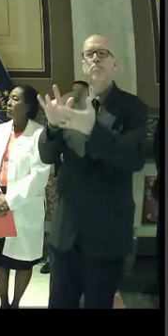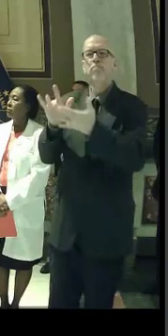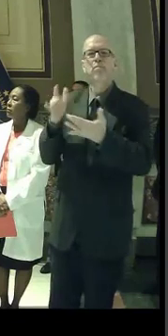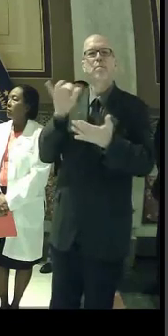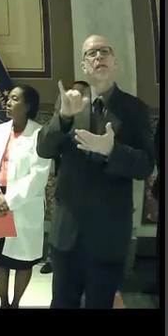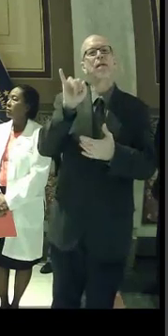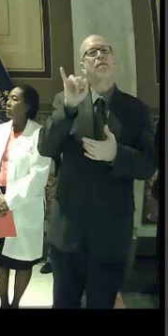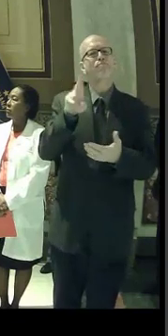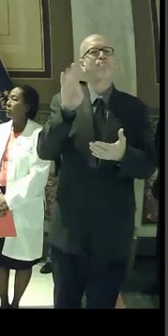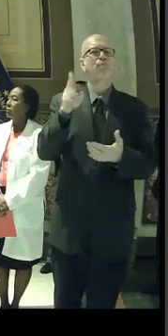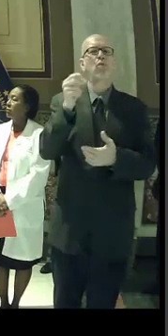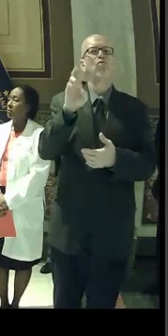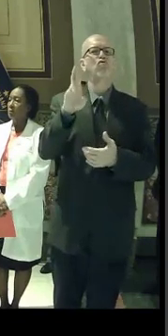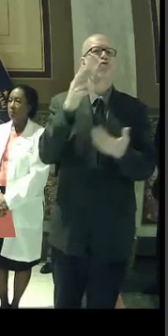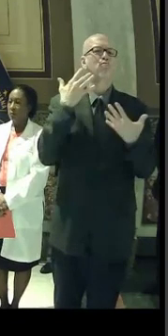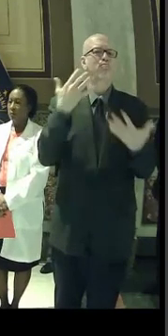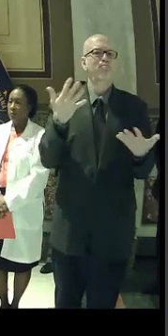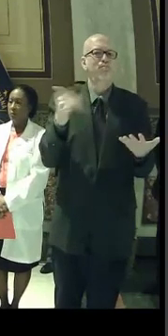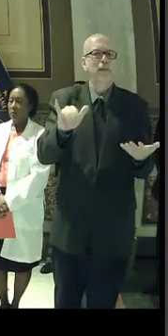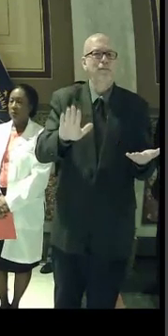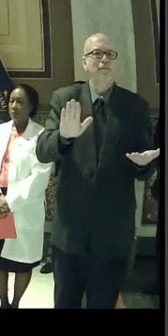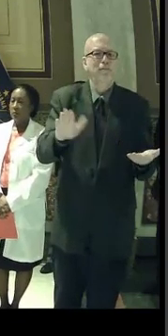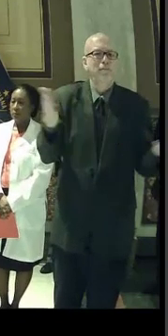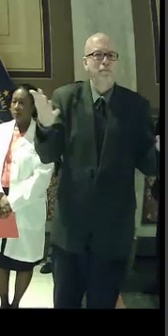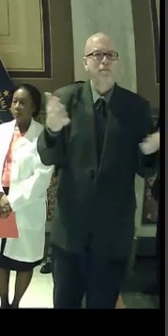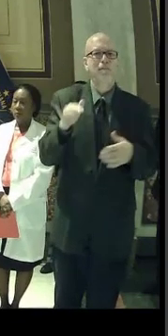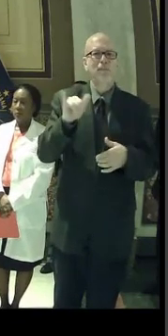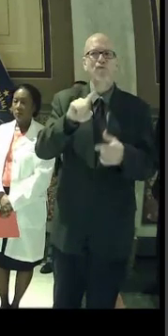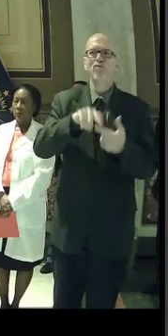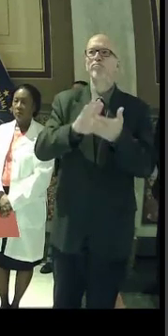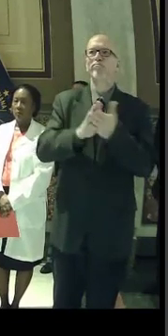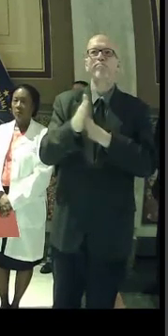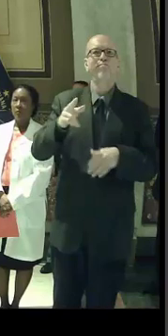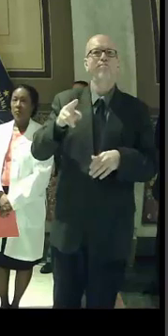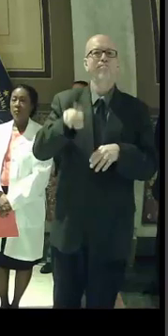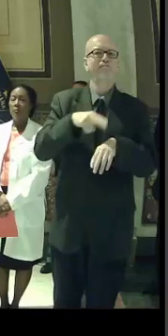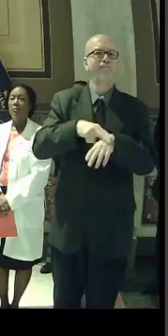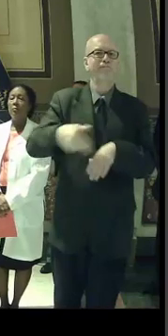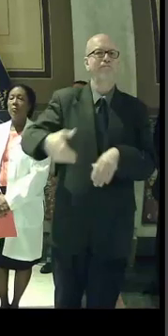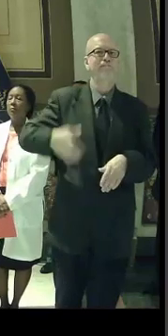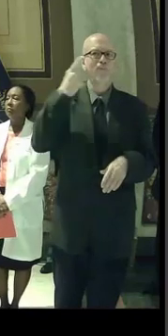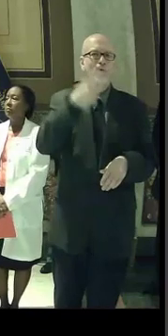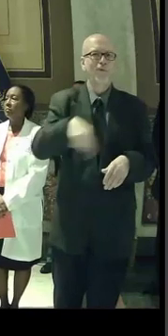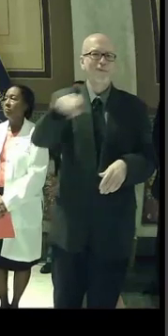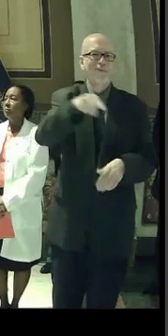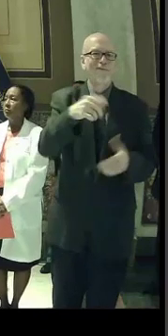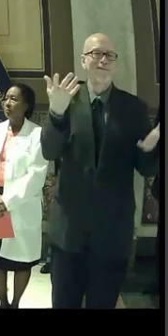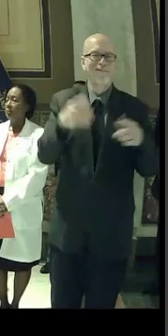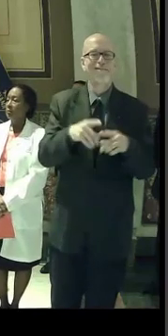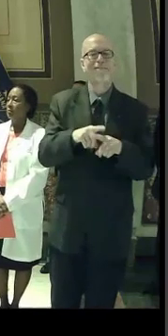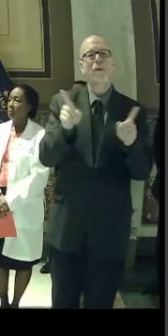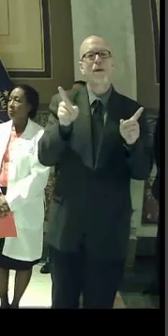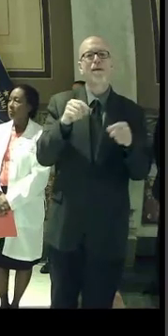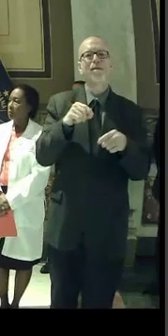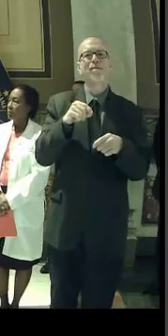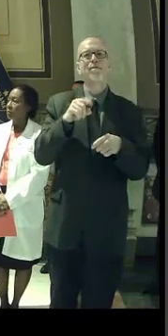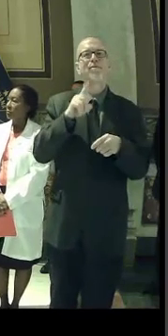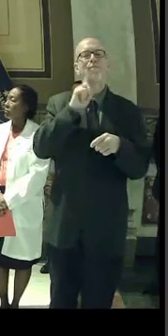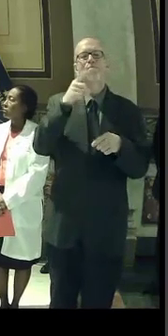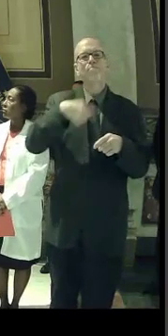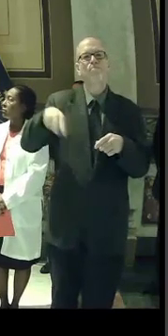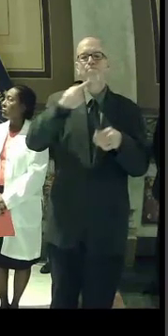way after all. It should come as a second nature. But make no mistake about it,